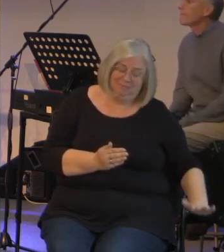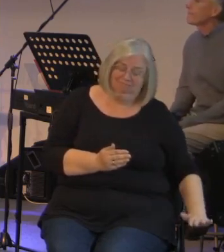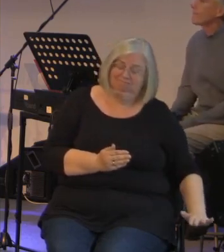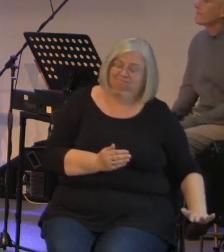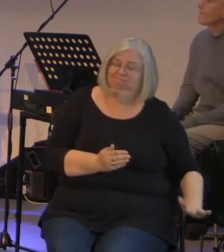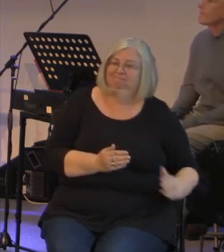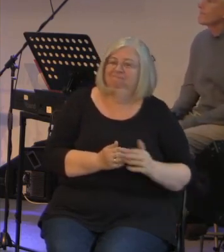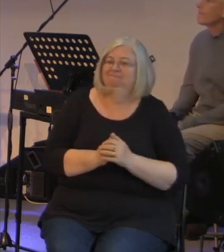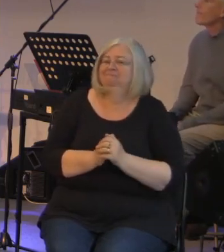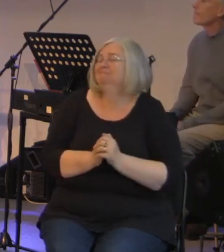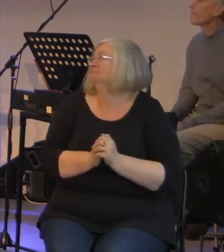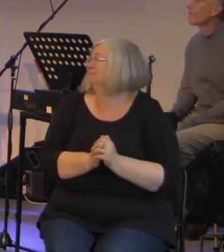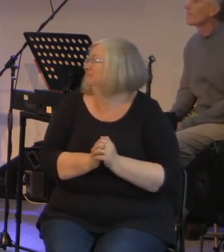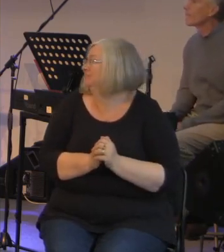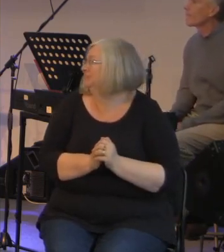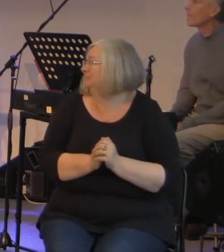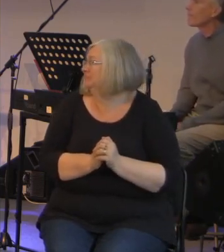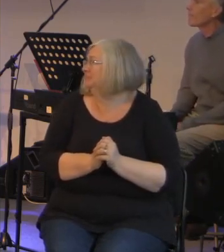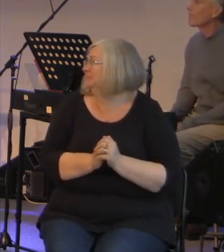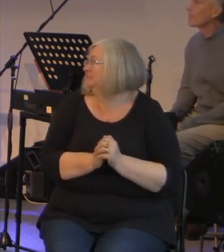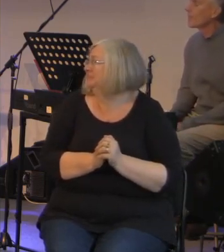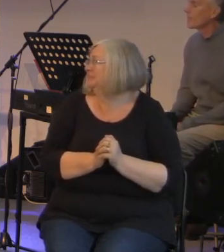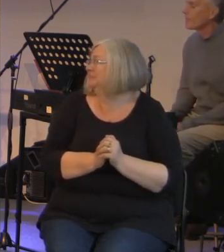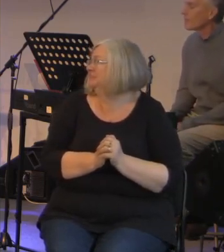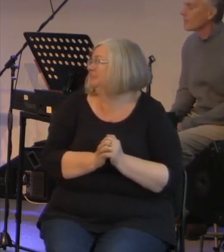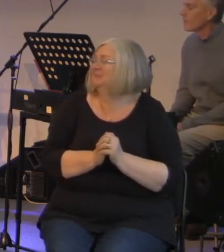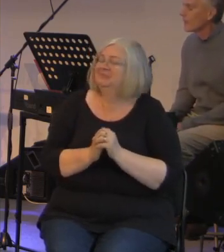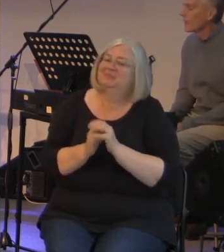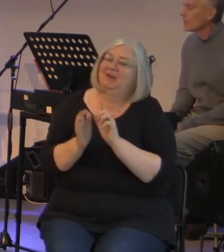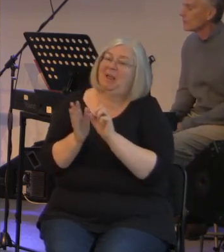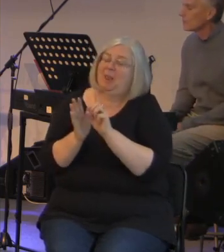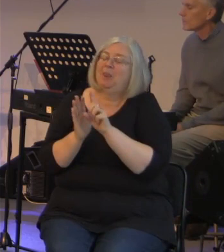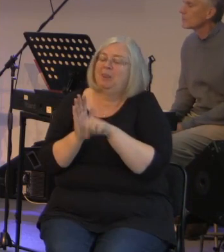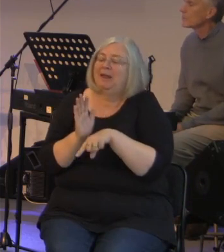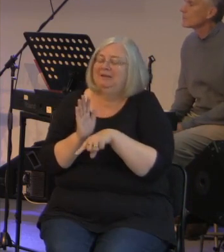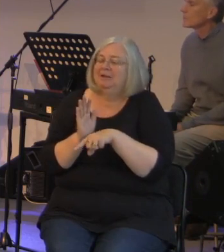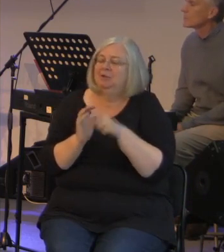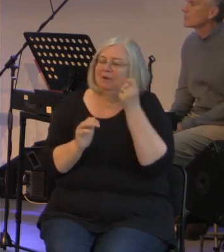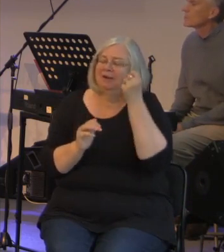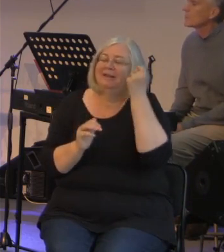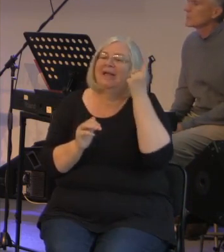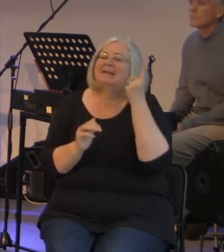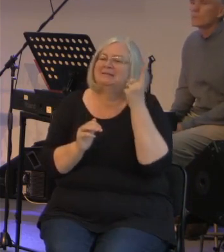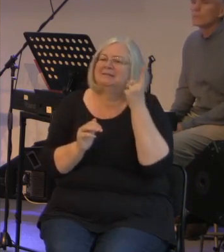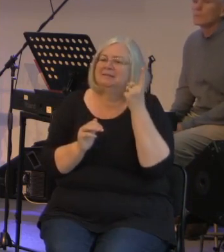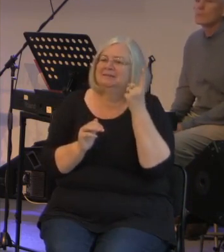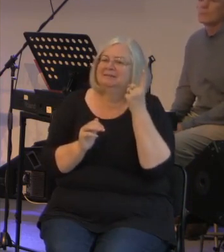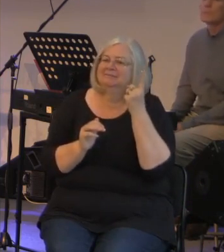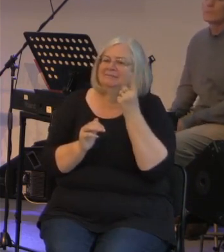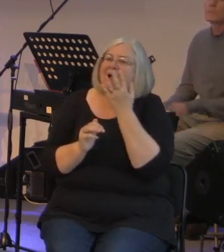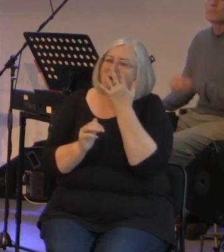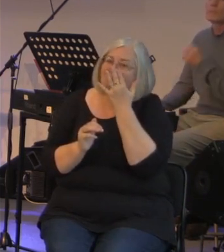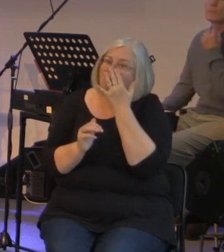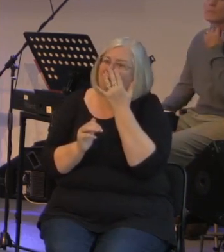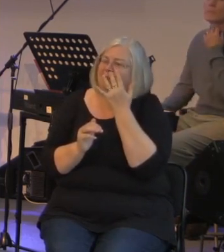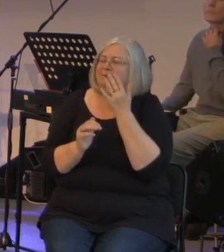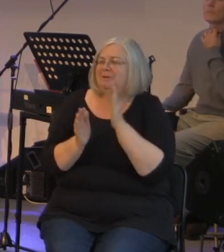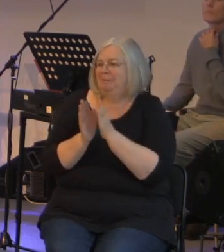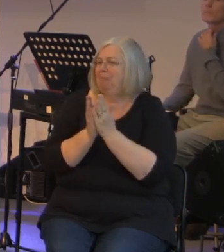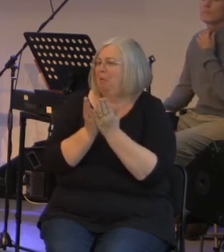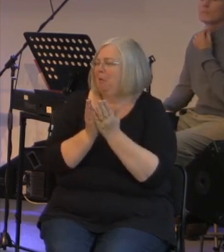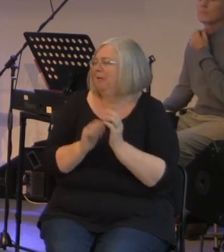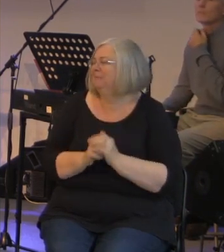So you can come to me later and see if you know how old this book is. But the story goes, doesn't it,